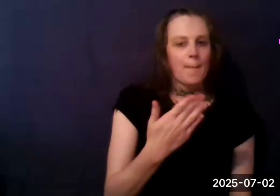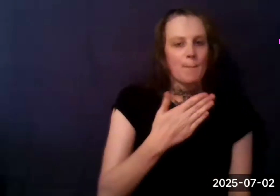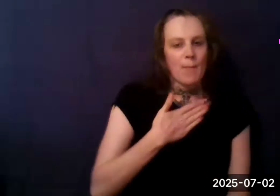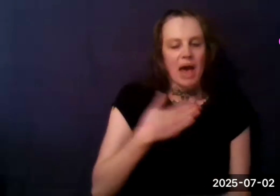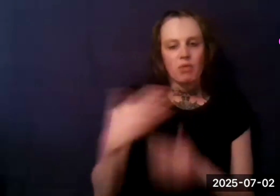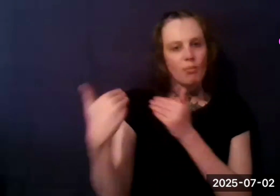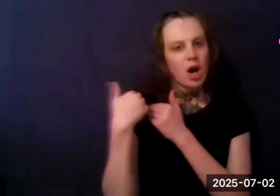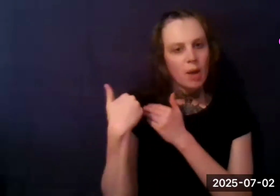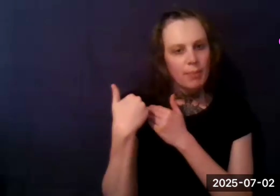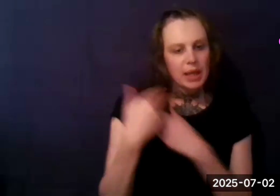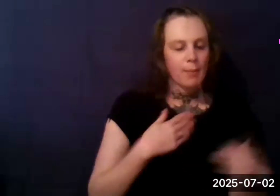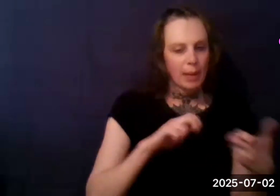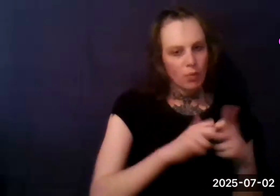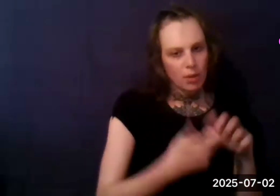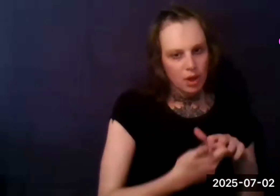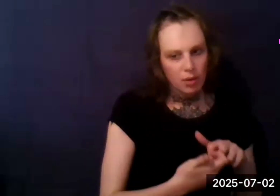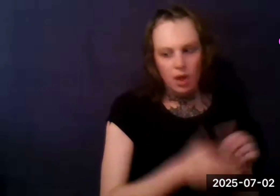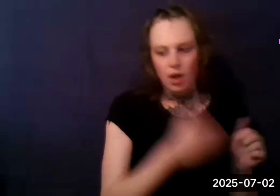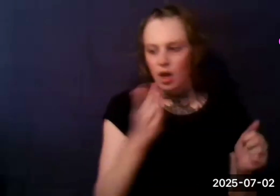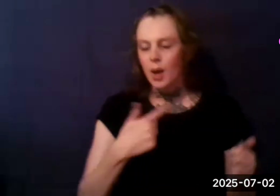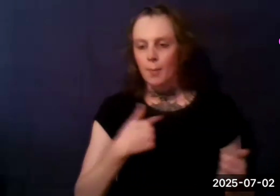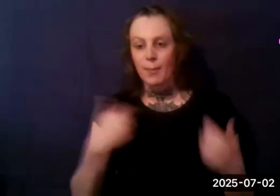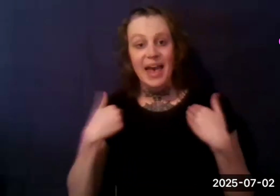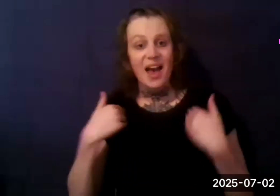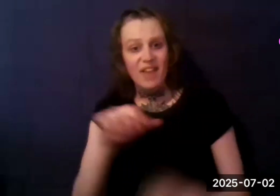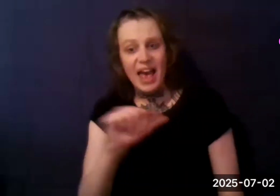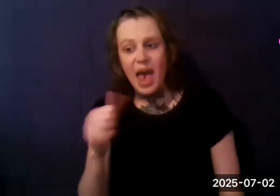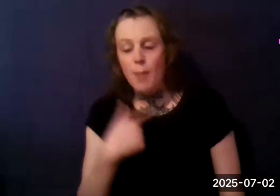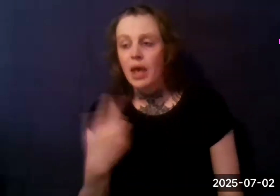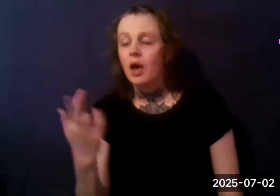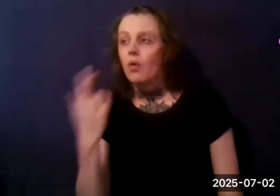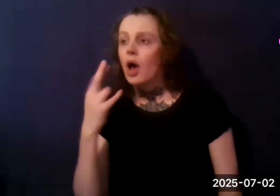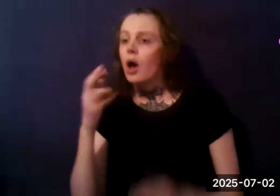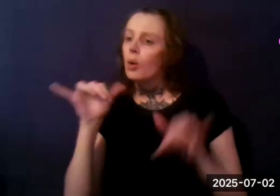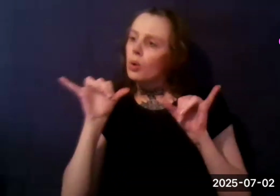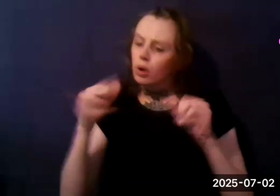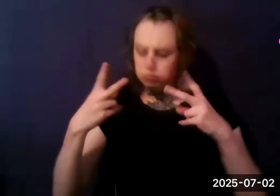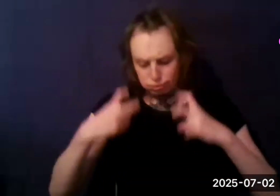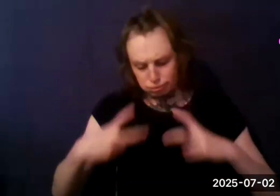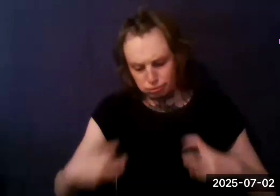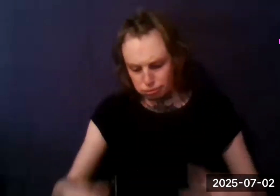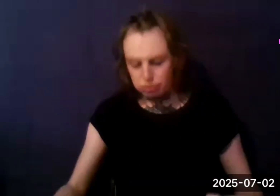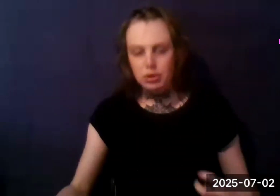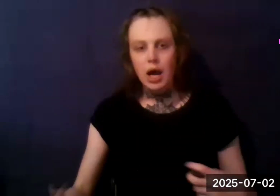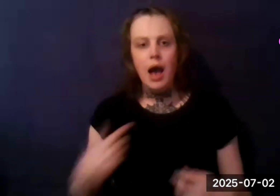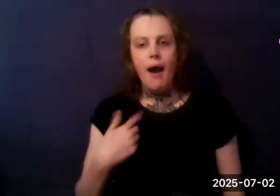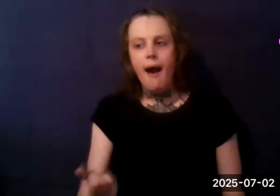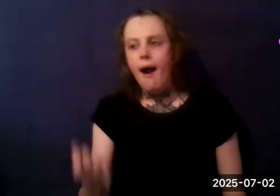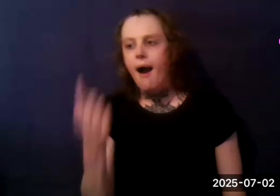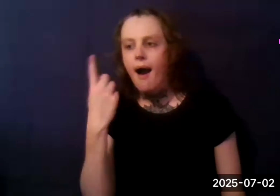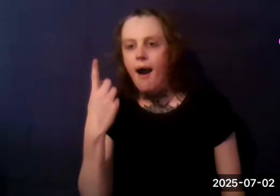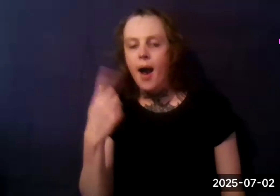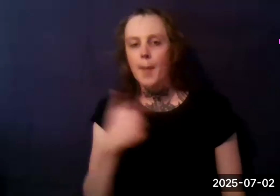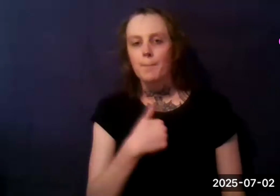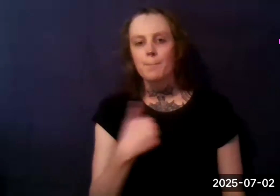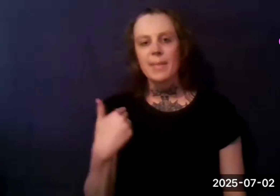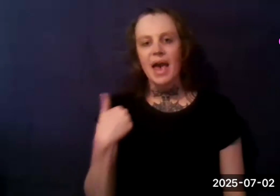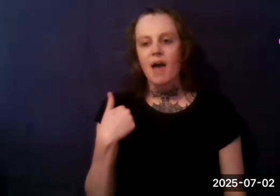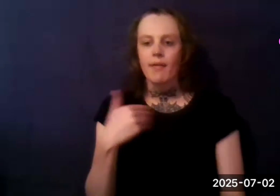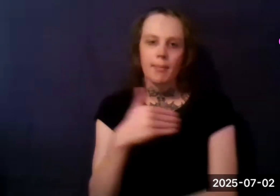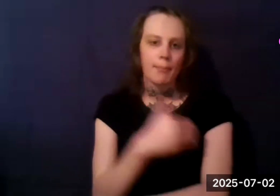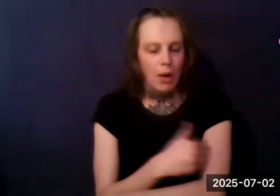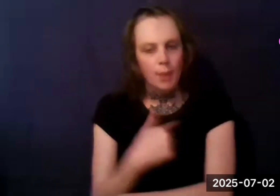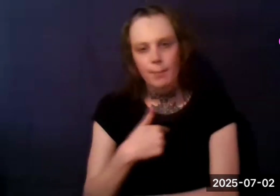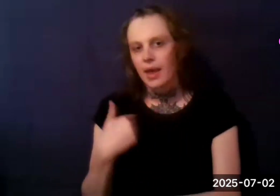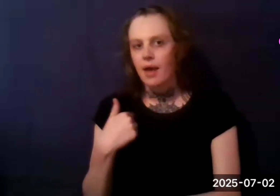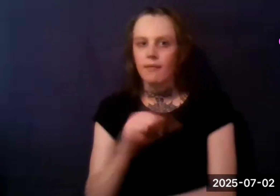these people again. So it's definitely been like a rockier road in my sobriety, but something that like when you come start